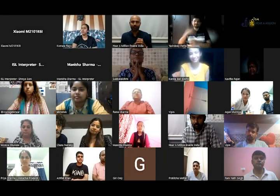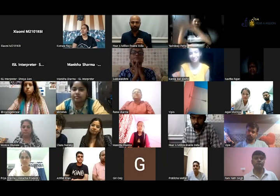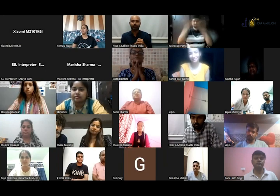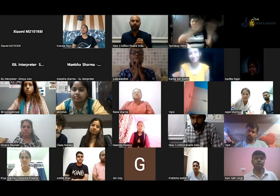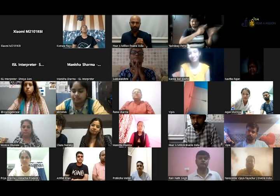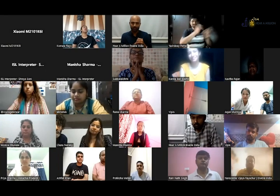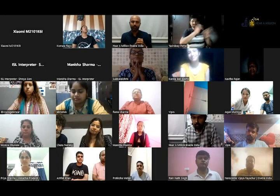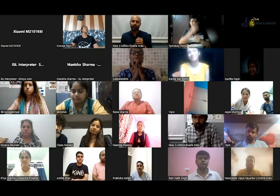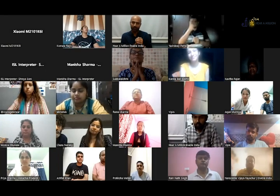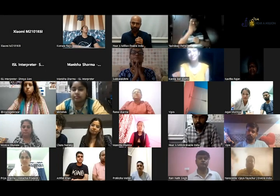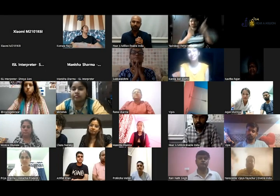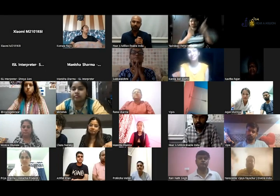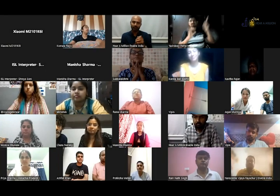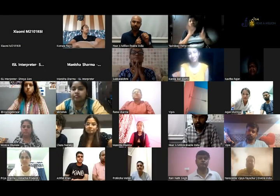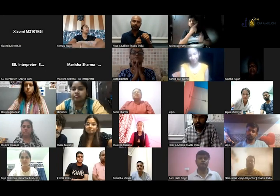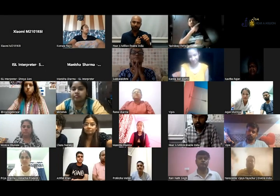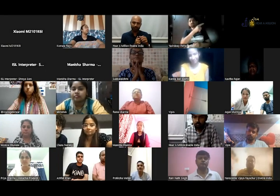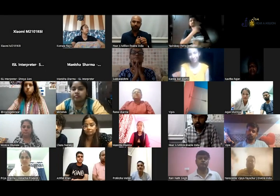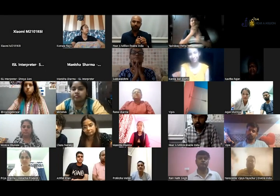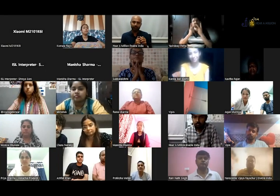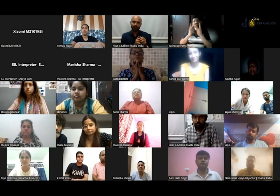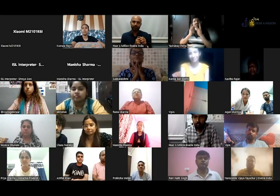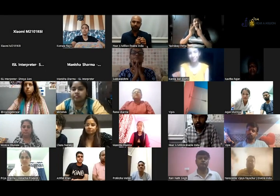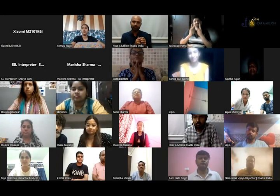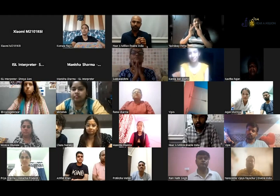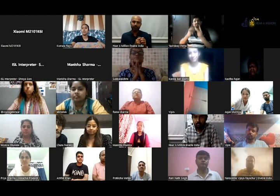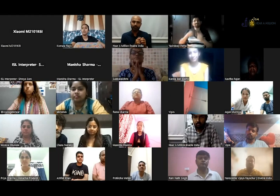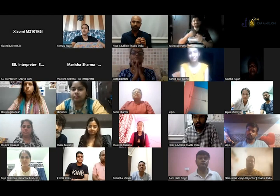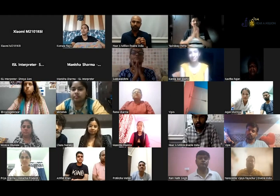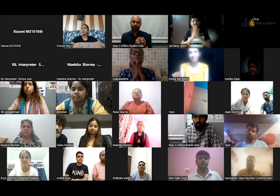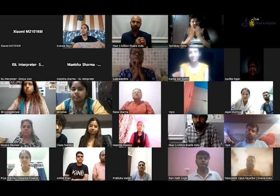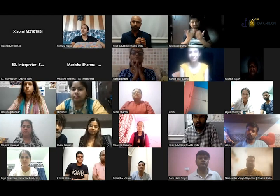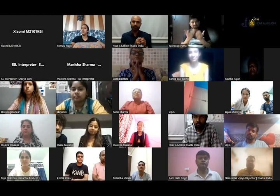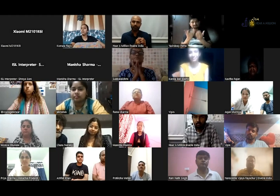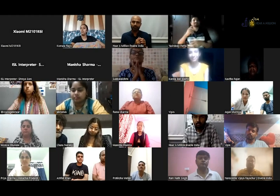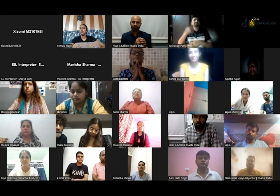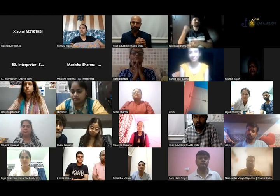Yes, in my office, when